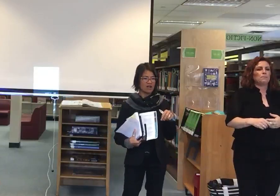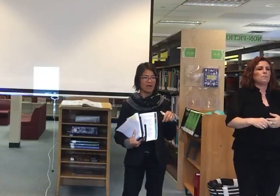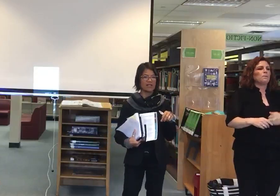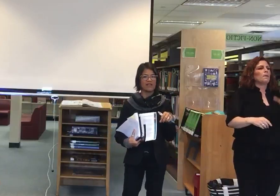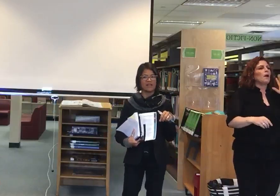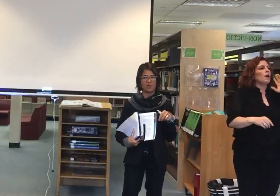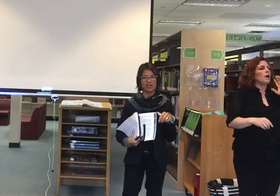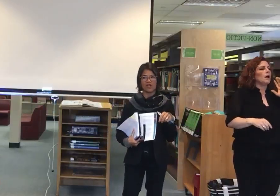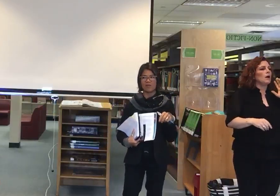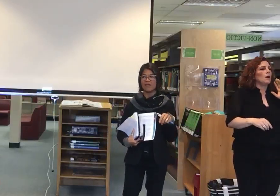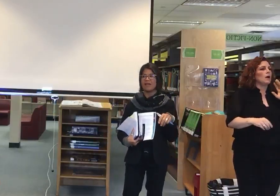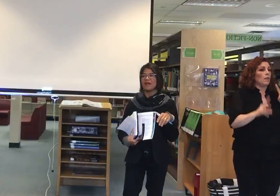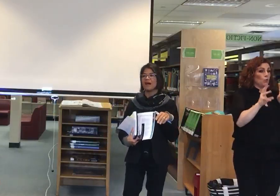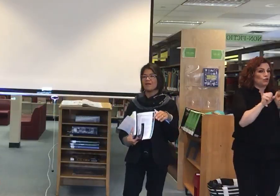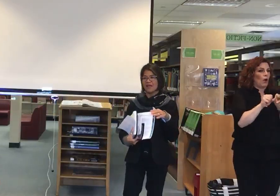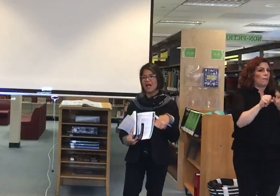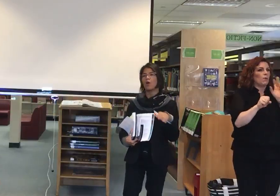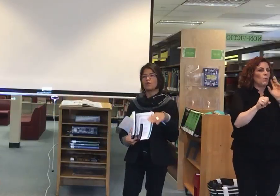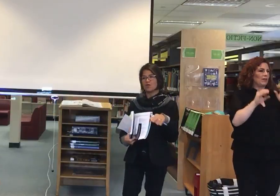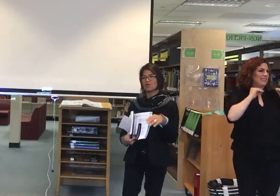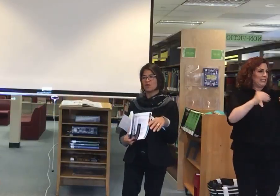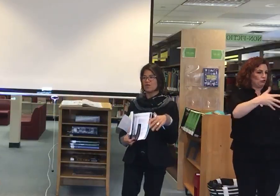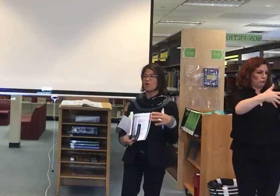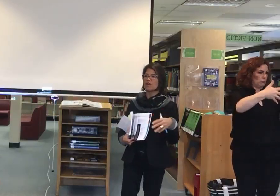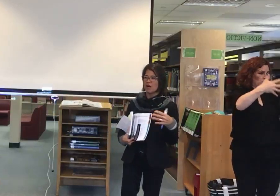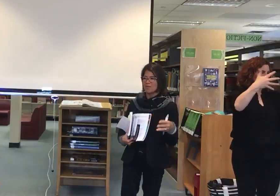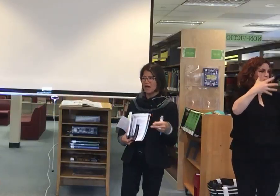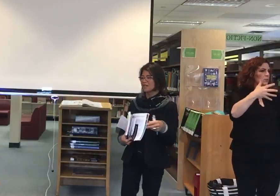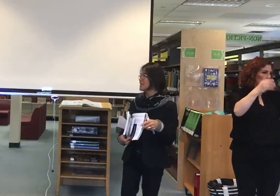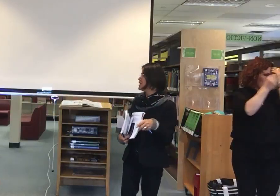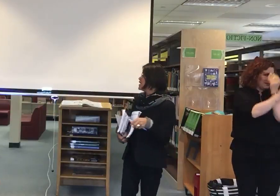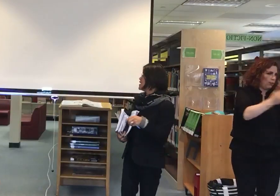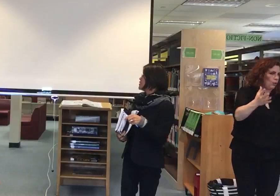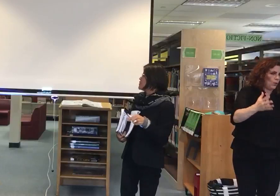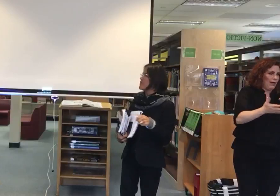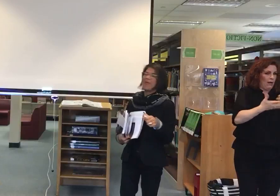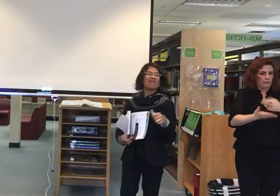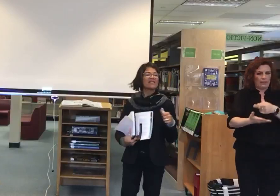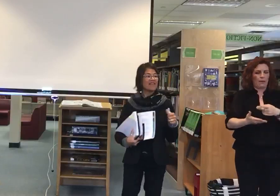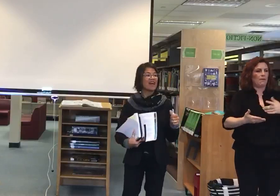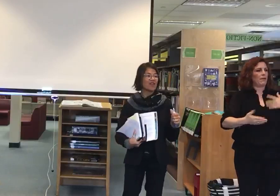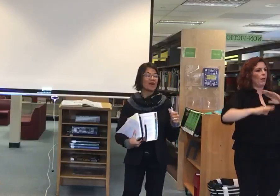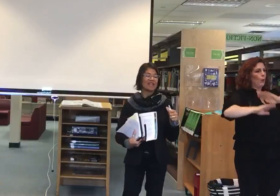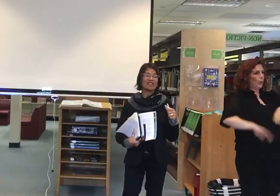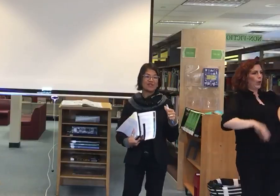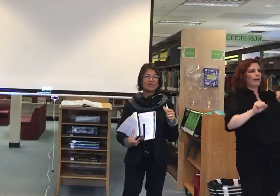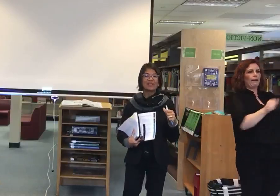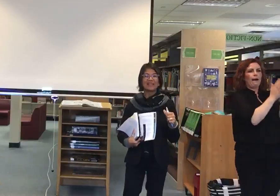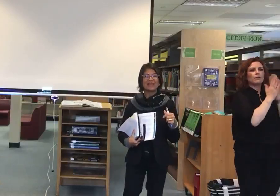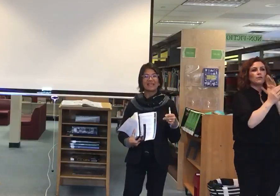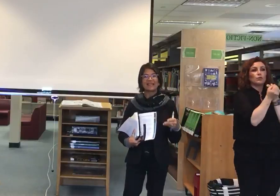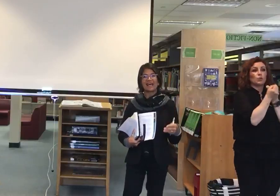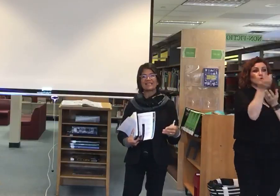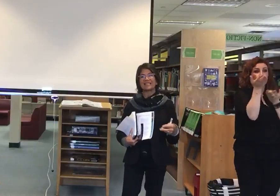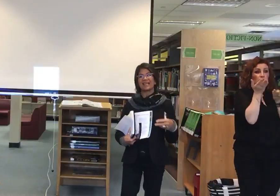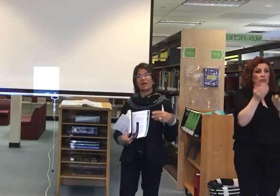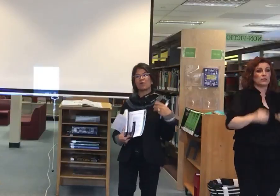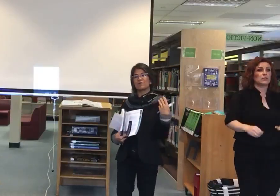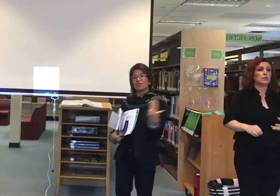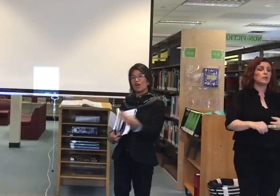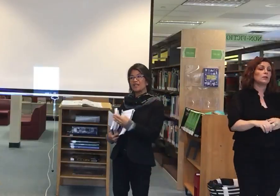modules that we talk about in the workshop that help students sort of overcome that. Having said that, though, I do really think